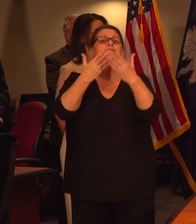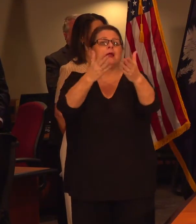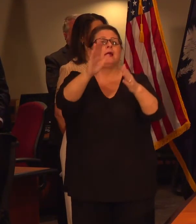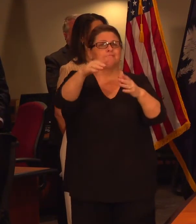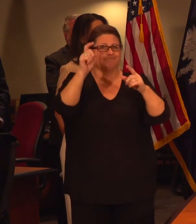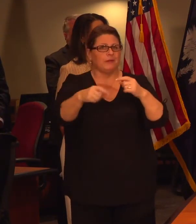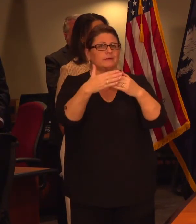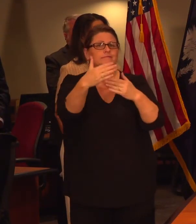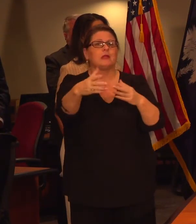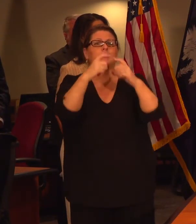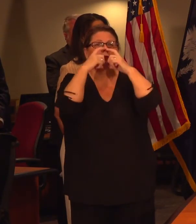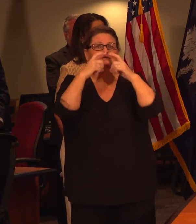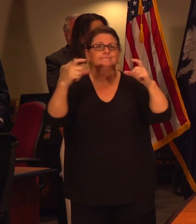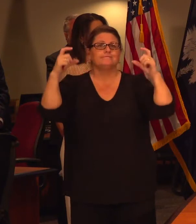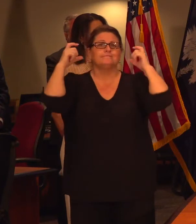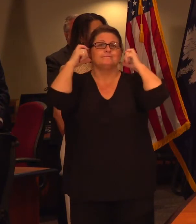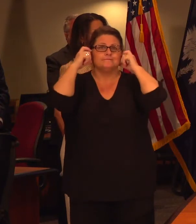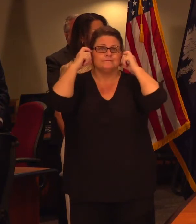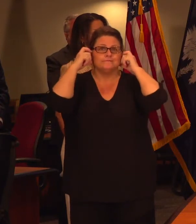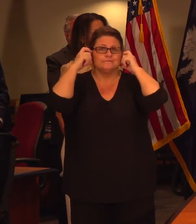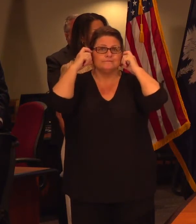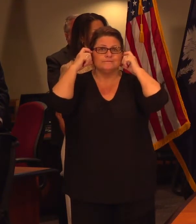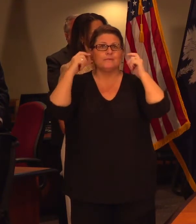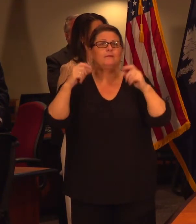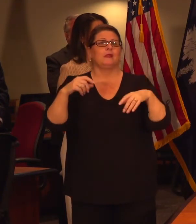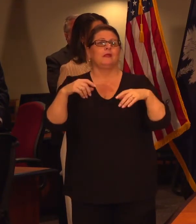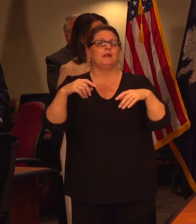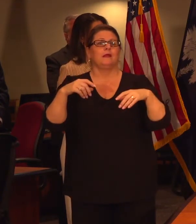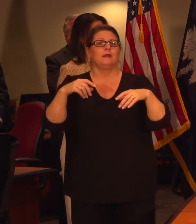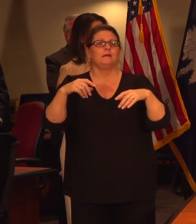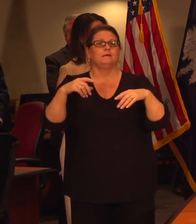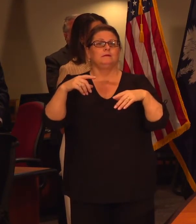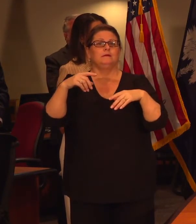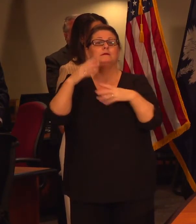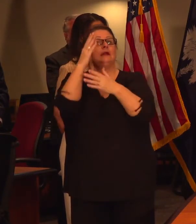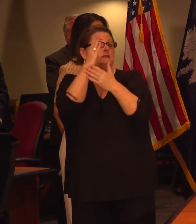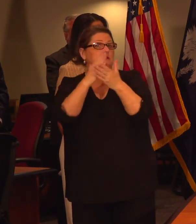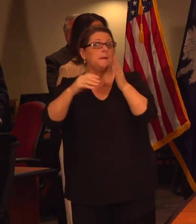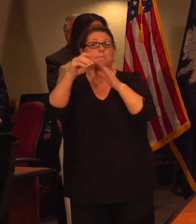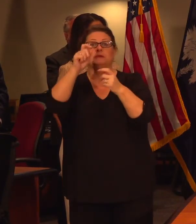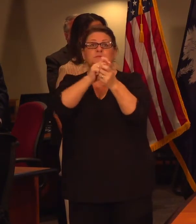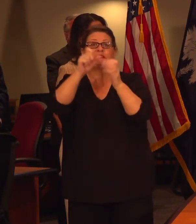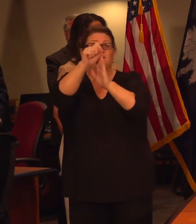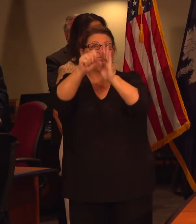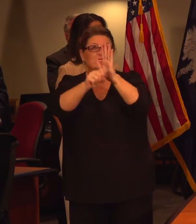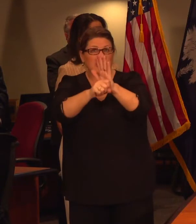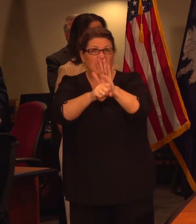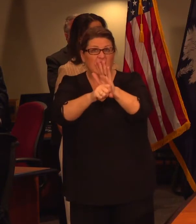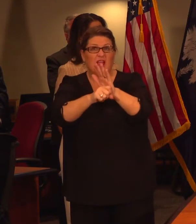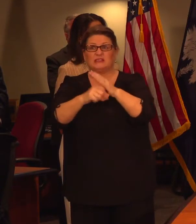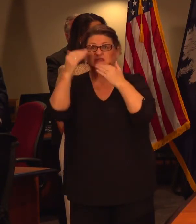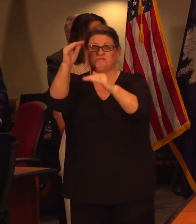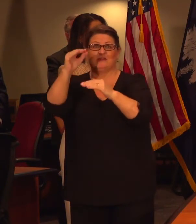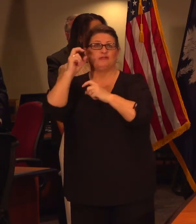masks, such things as about a week or so ago of the CDC declaring certain states travel